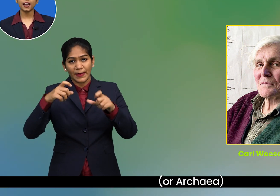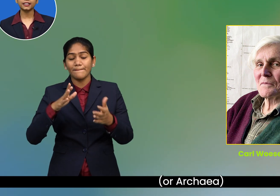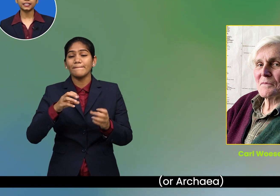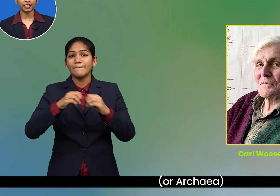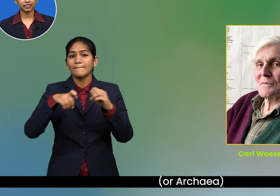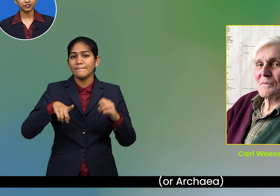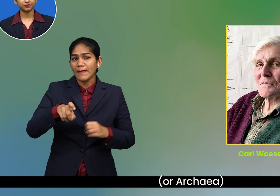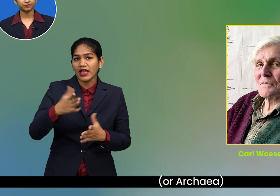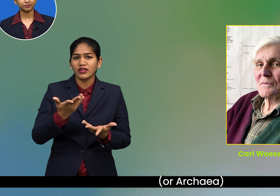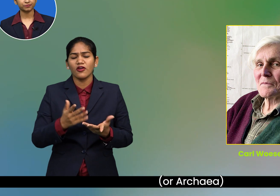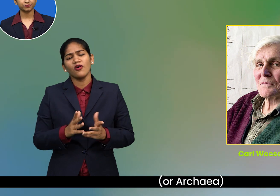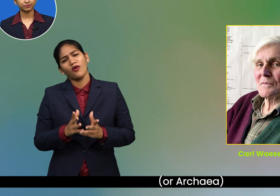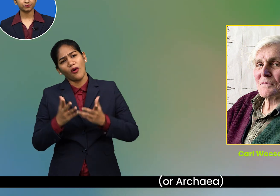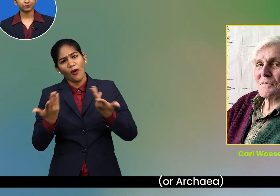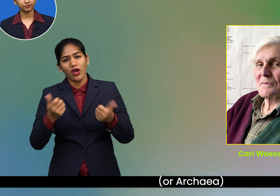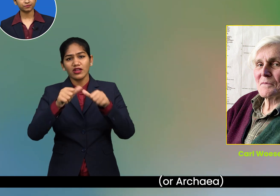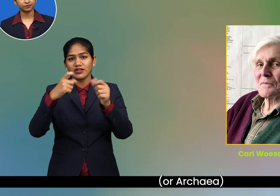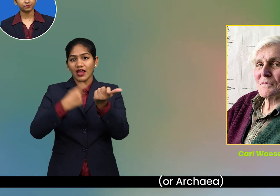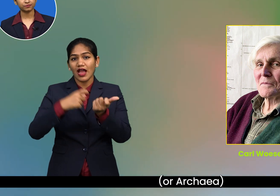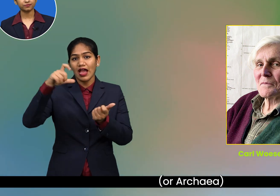or Archaea